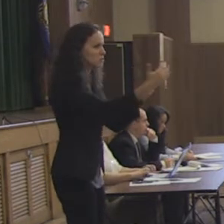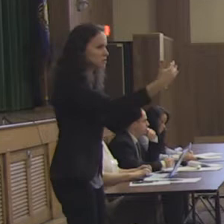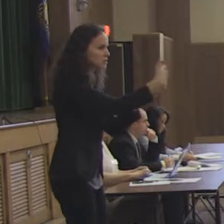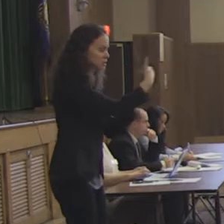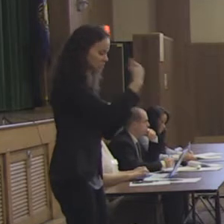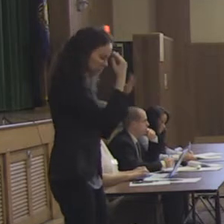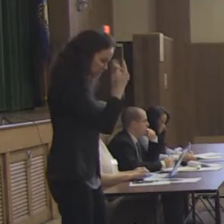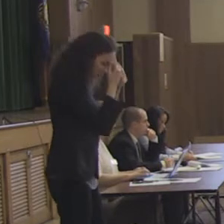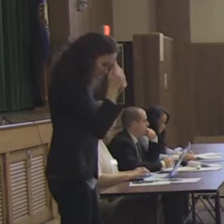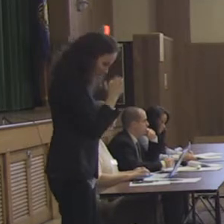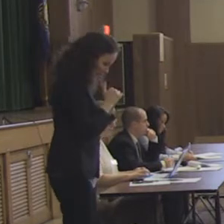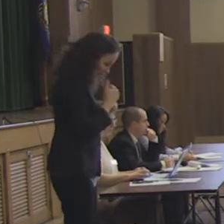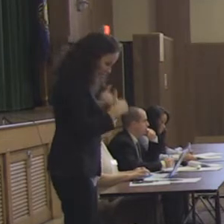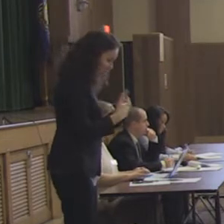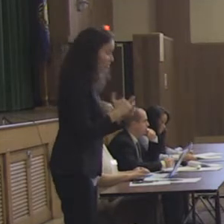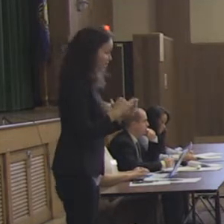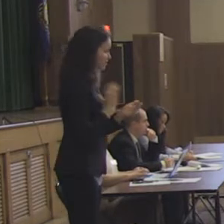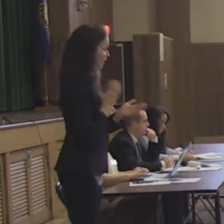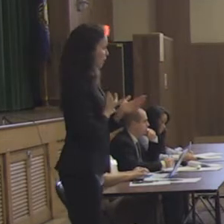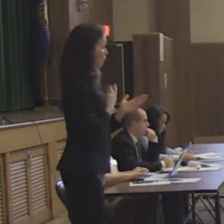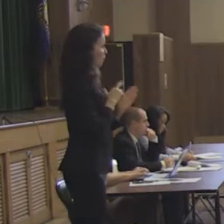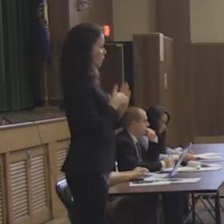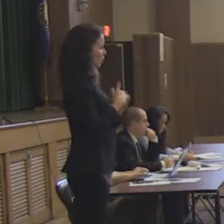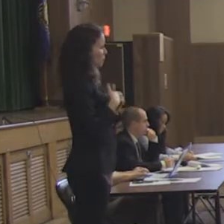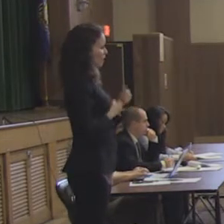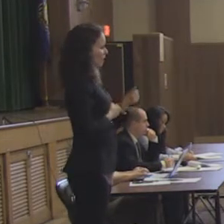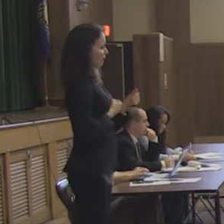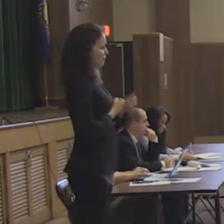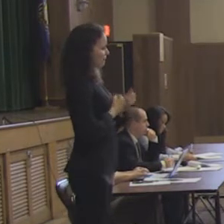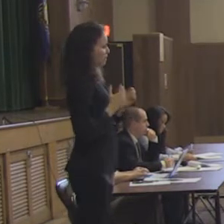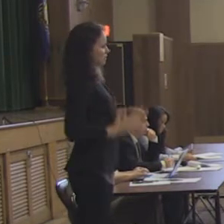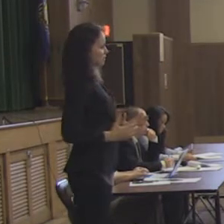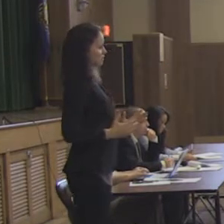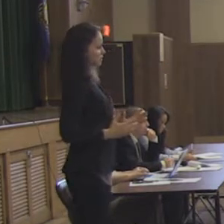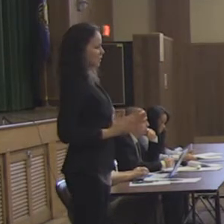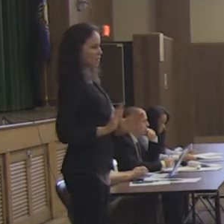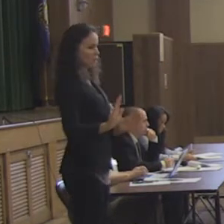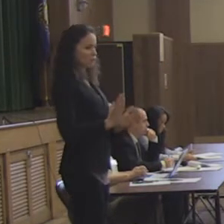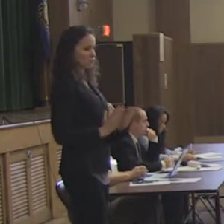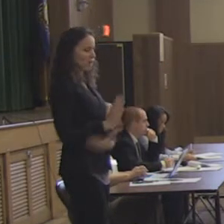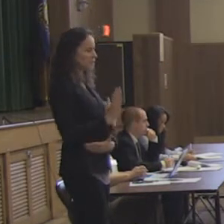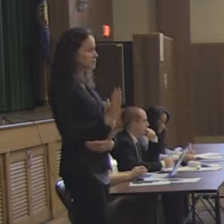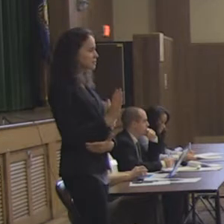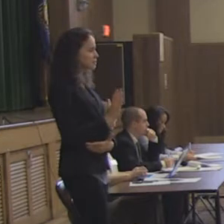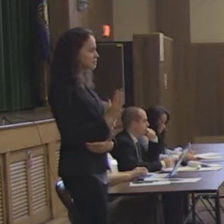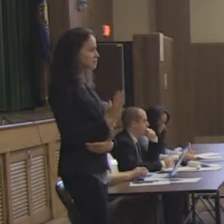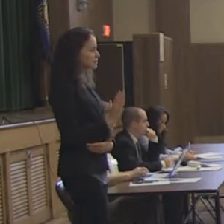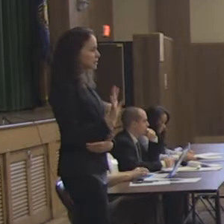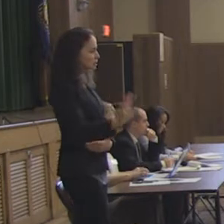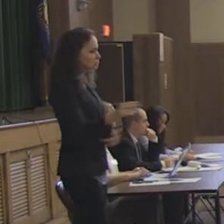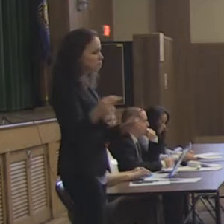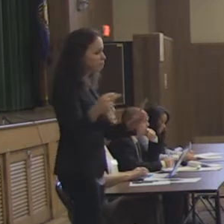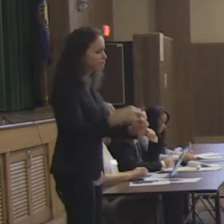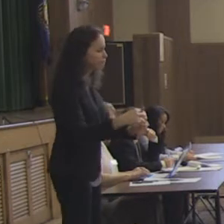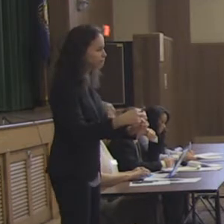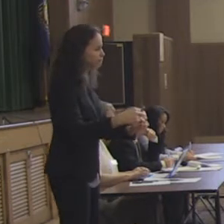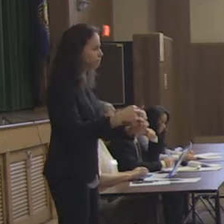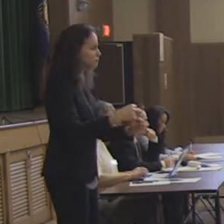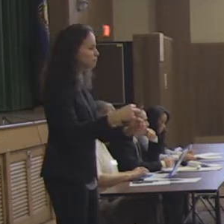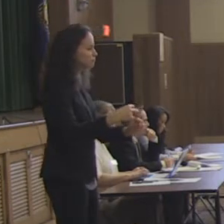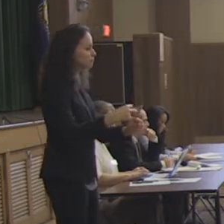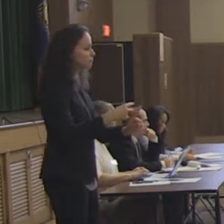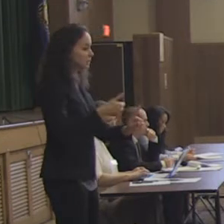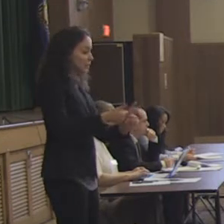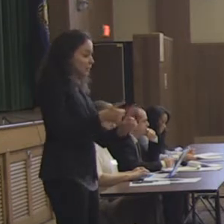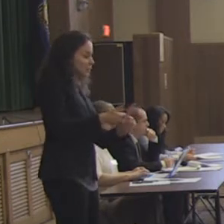our role during the process as advocates, to ensure that the rights and the voices of the residents and